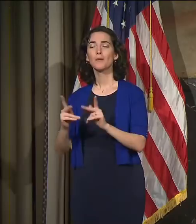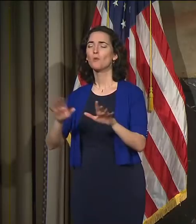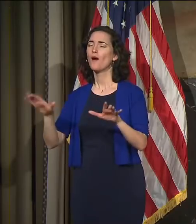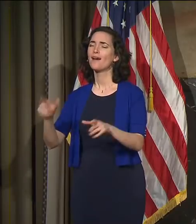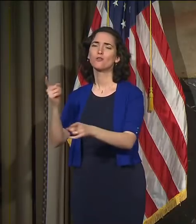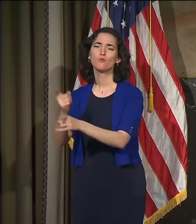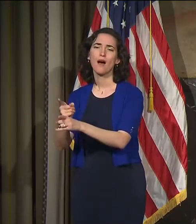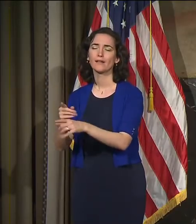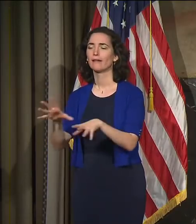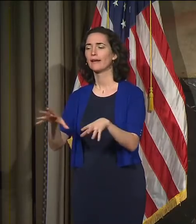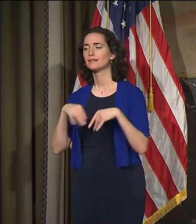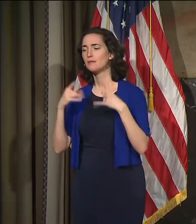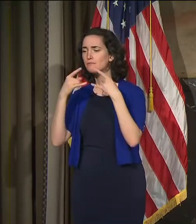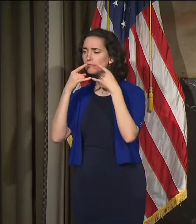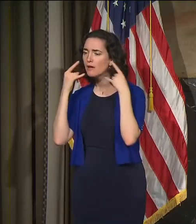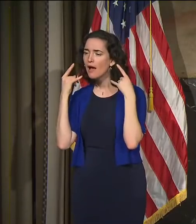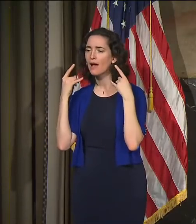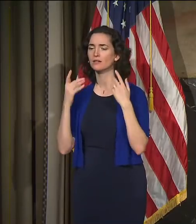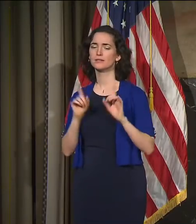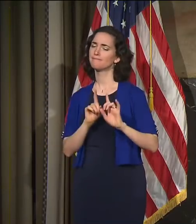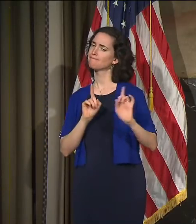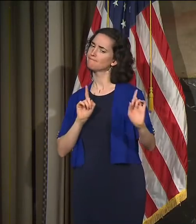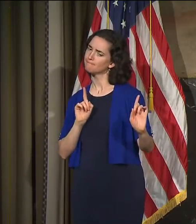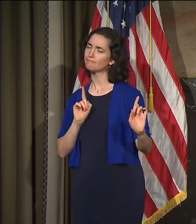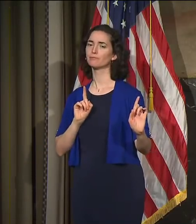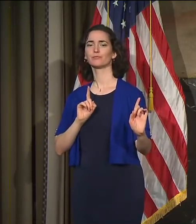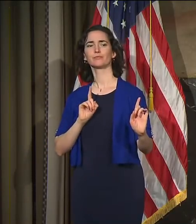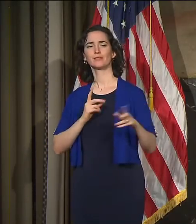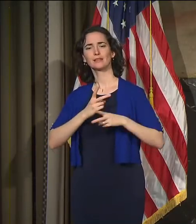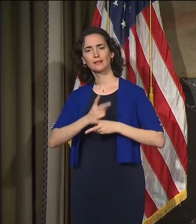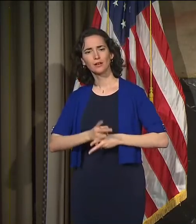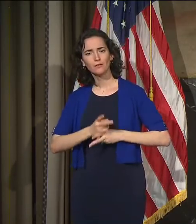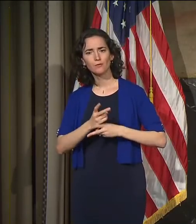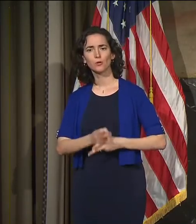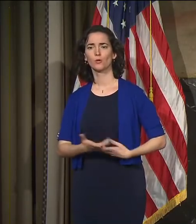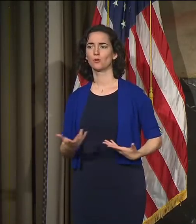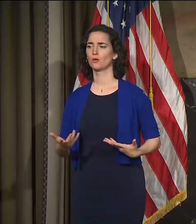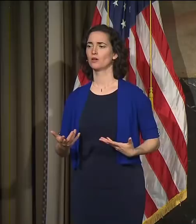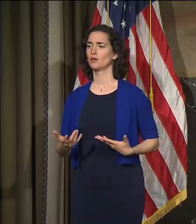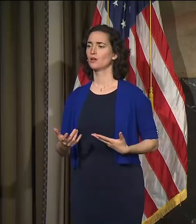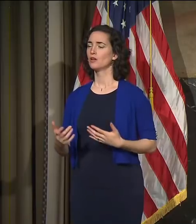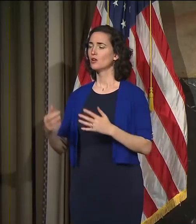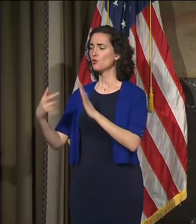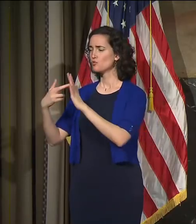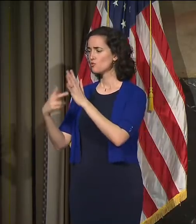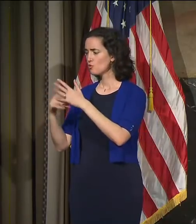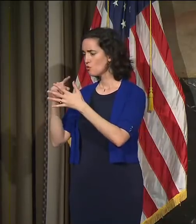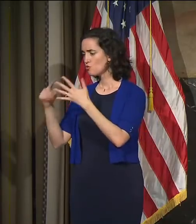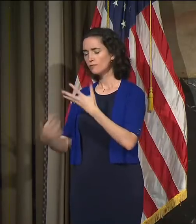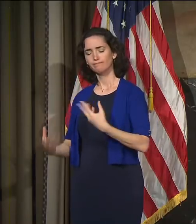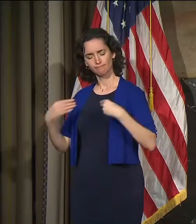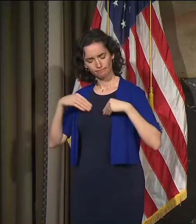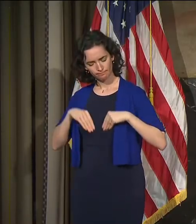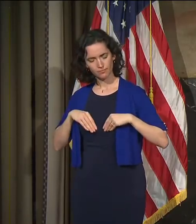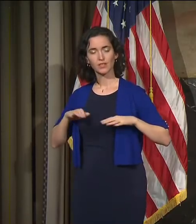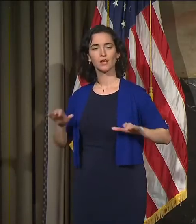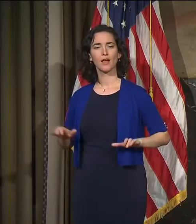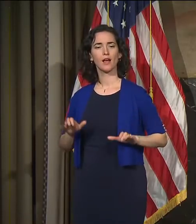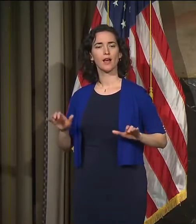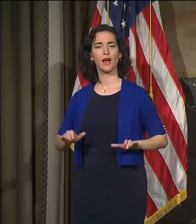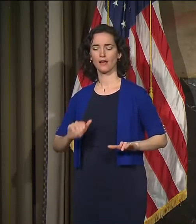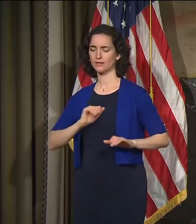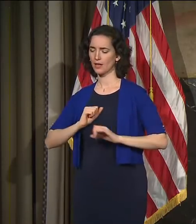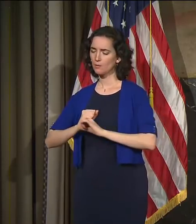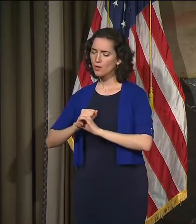on that mask, who social distance, who embrace the measures necessary to protect